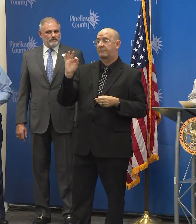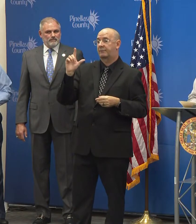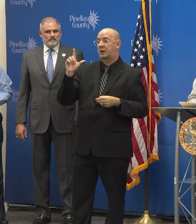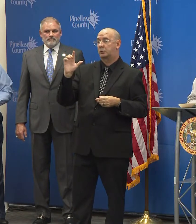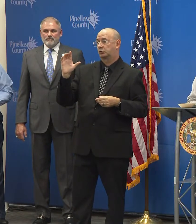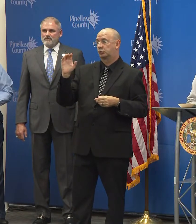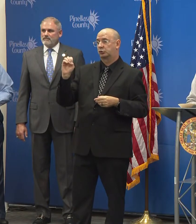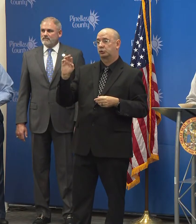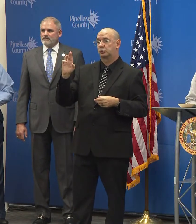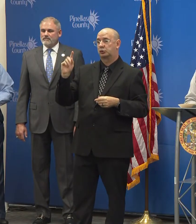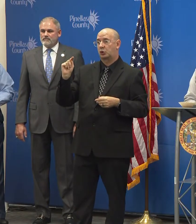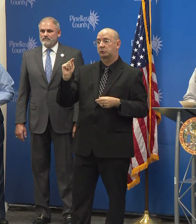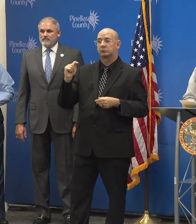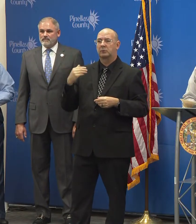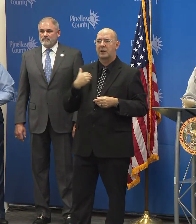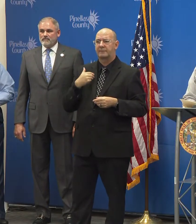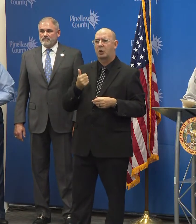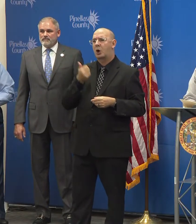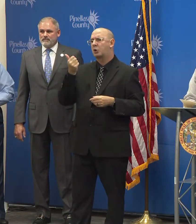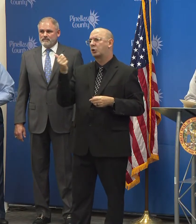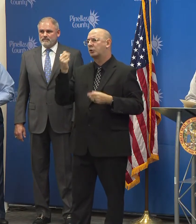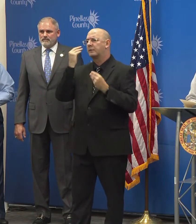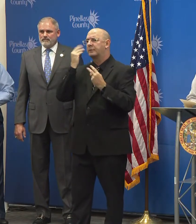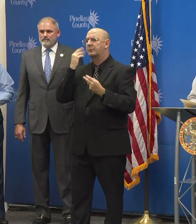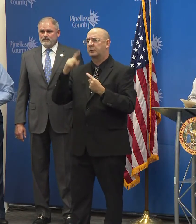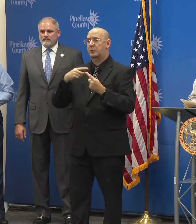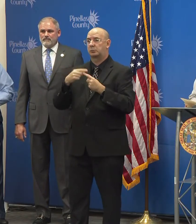updates about everything we talked about here today at